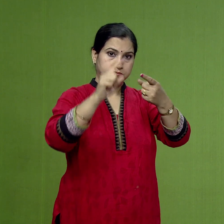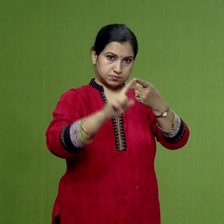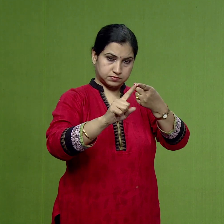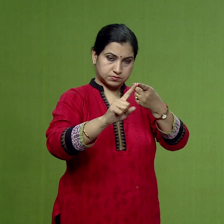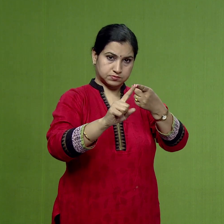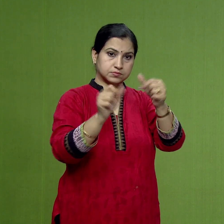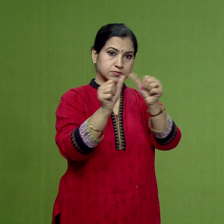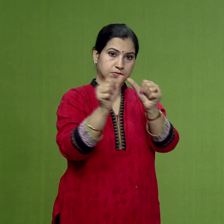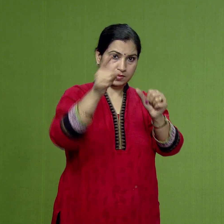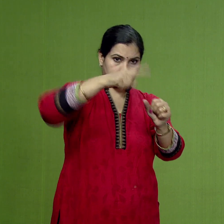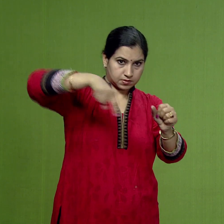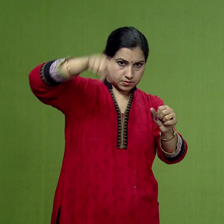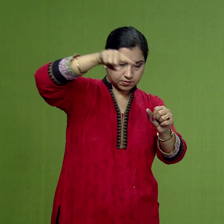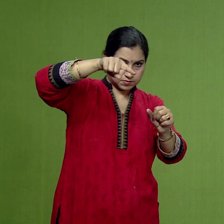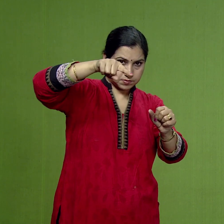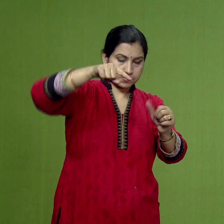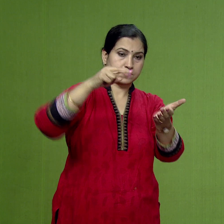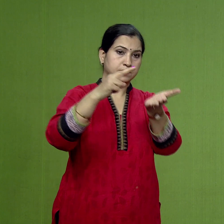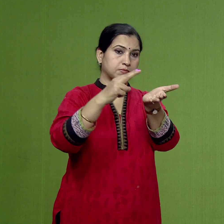sign sign language